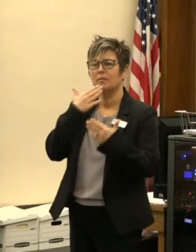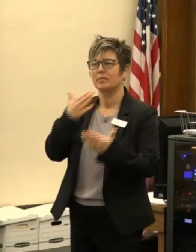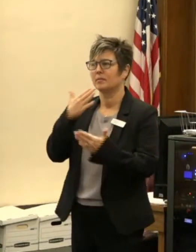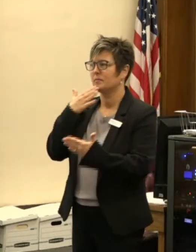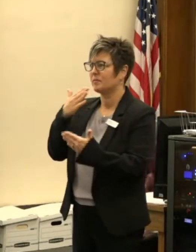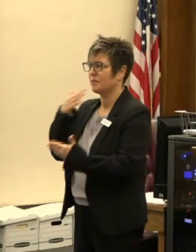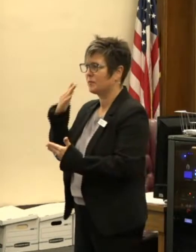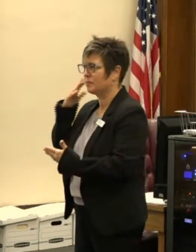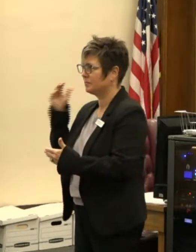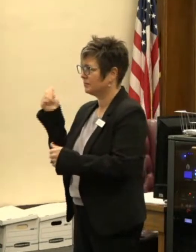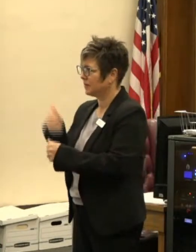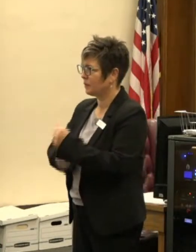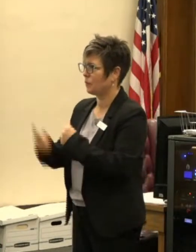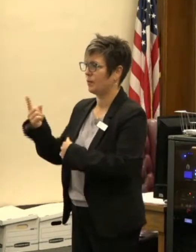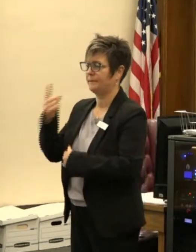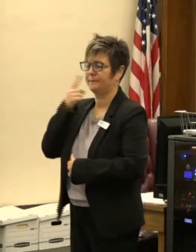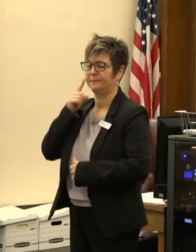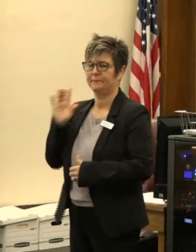your